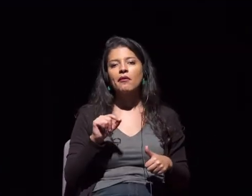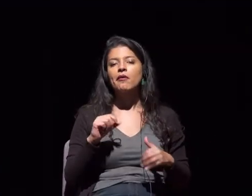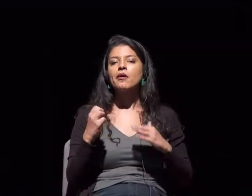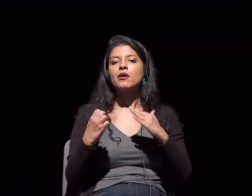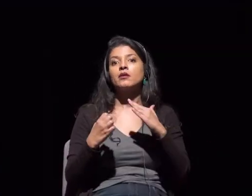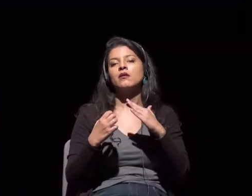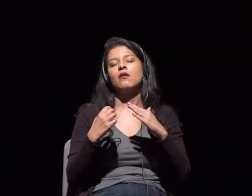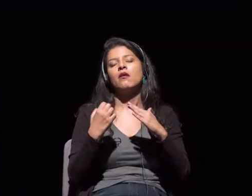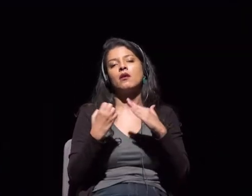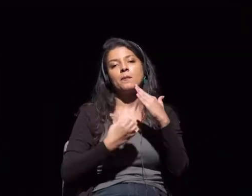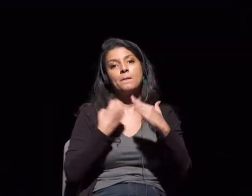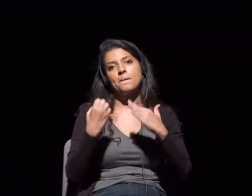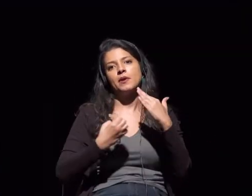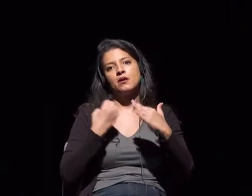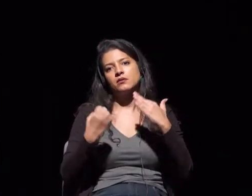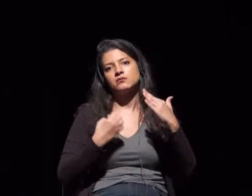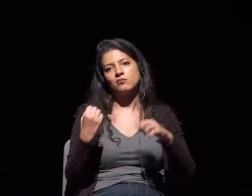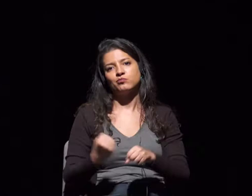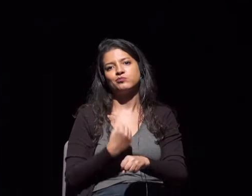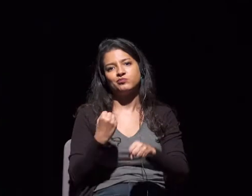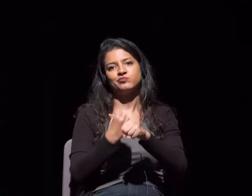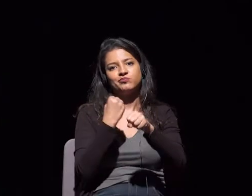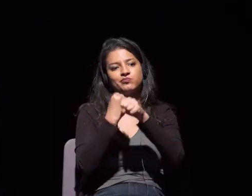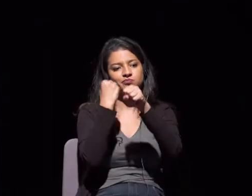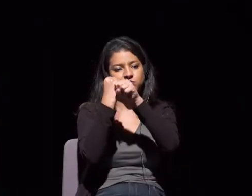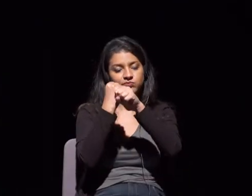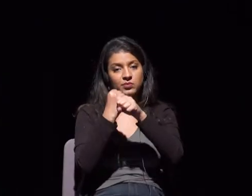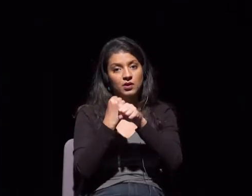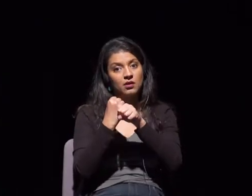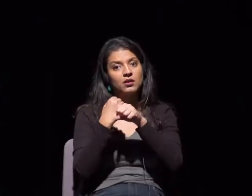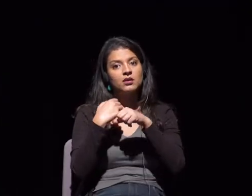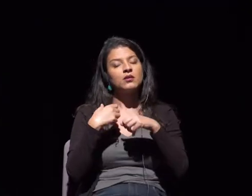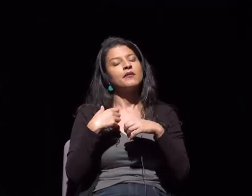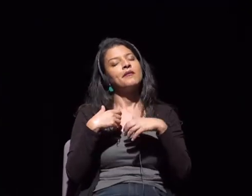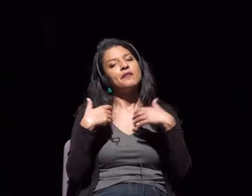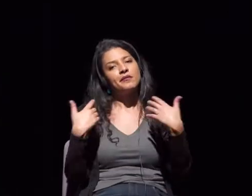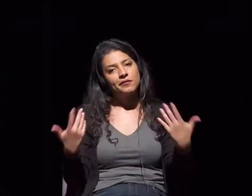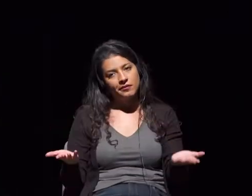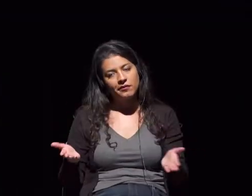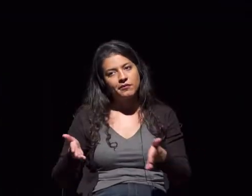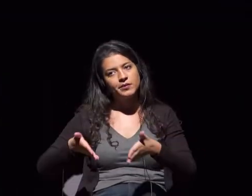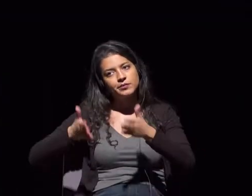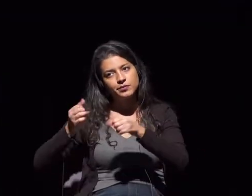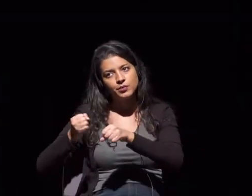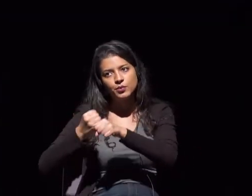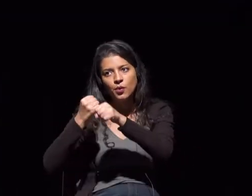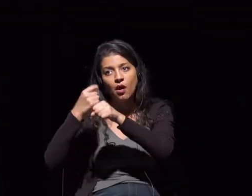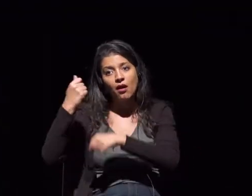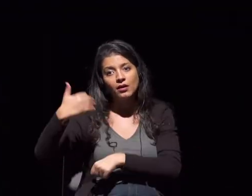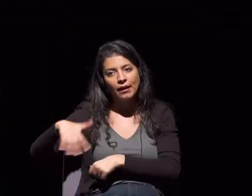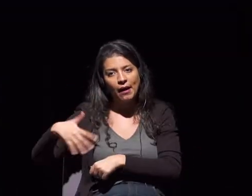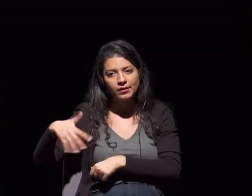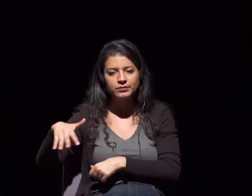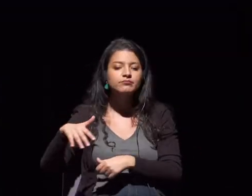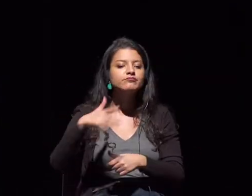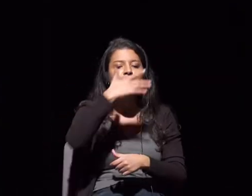on this particular property, again, raises these issues about, you know, what does it mean to actually have this.